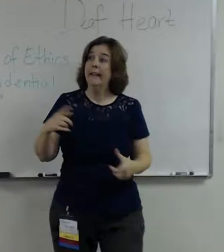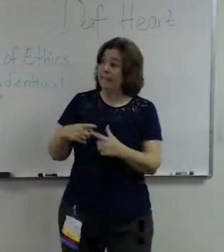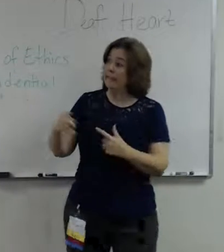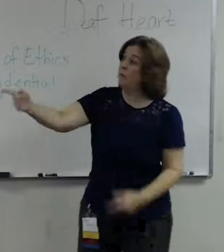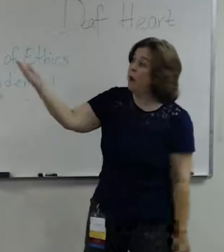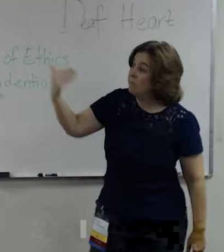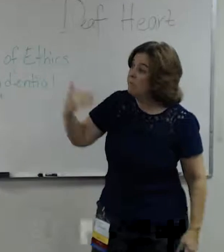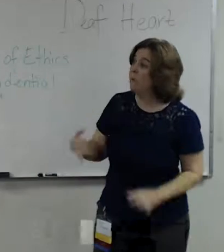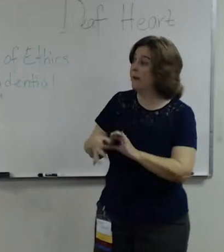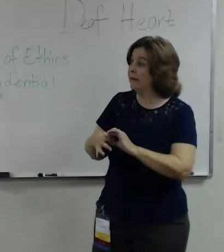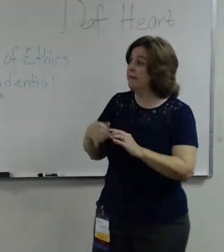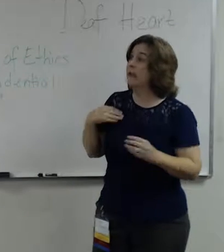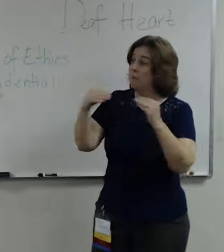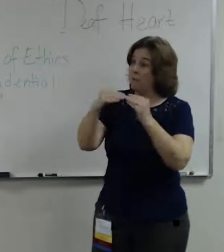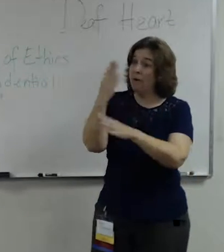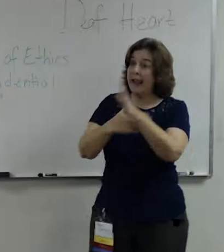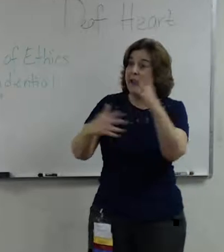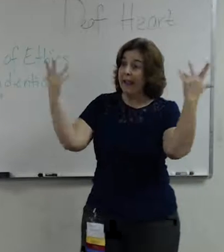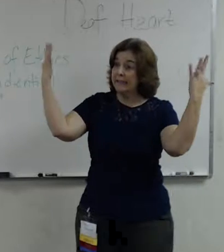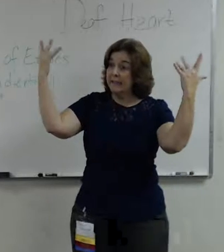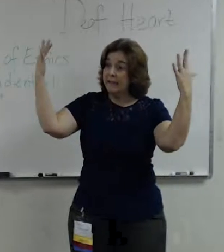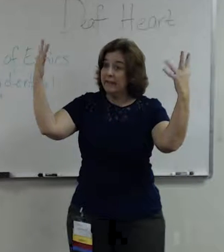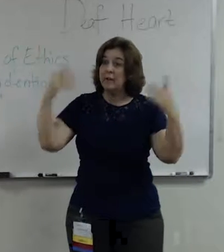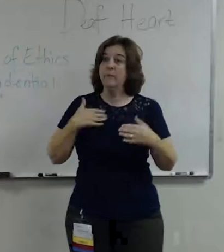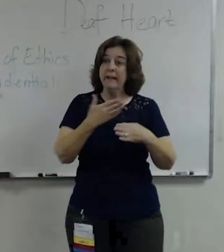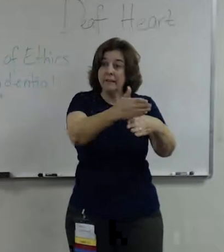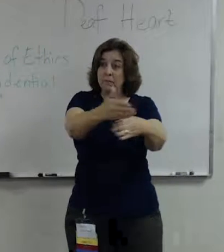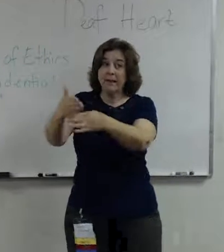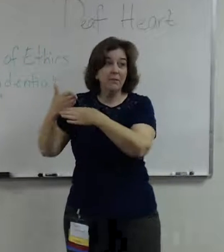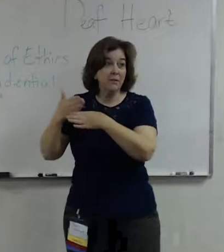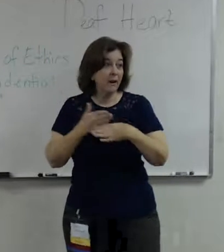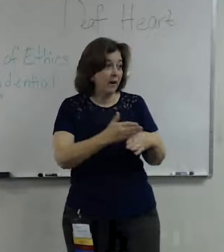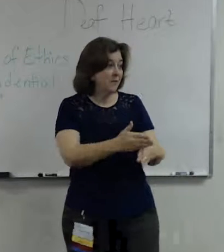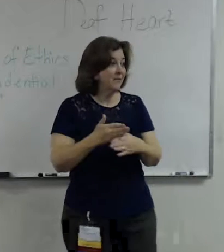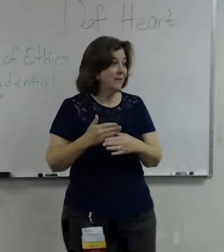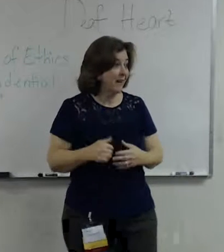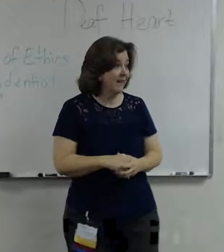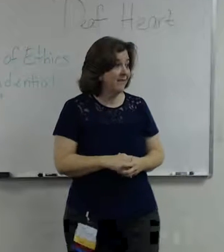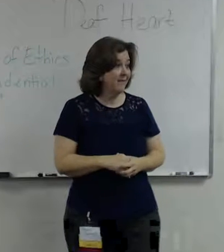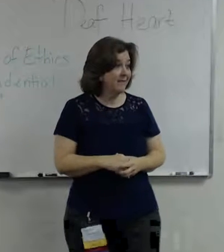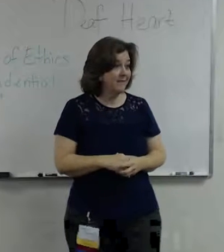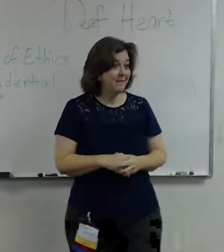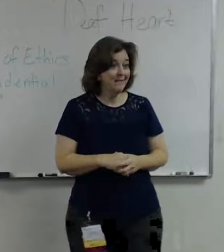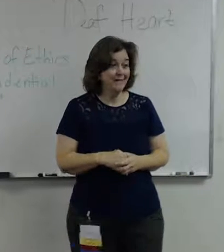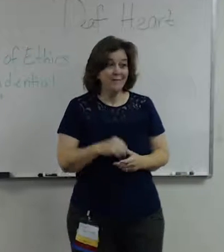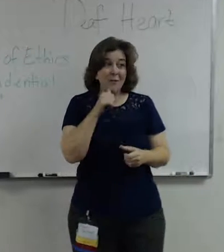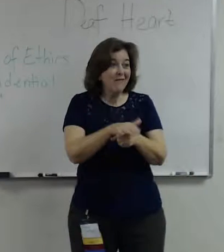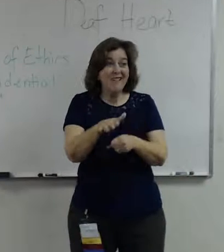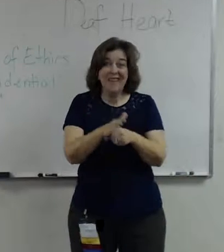Can you come join us? More hands, we can split up the jobs, right? We don't have enough